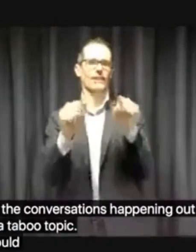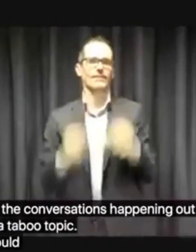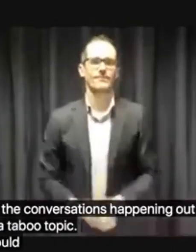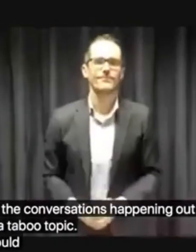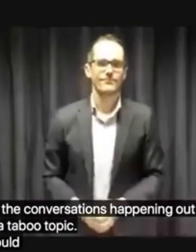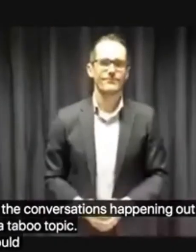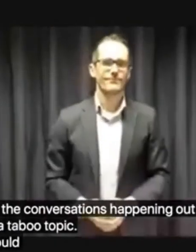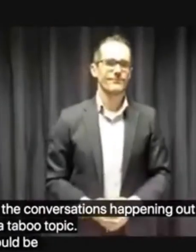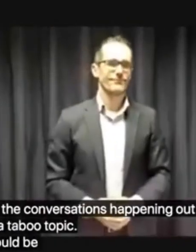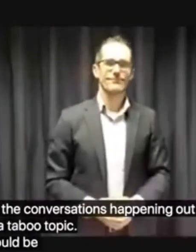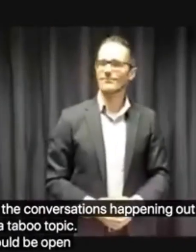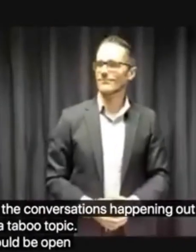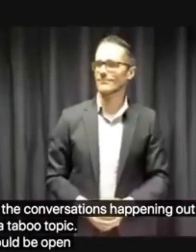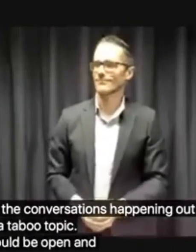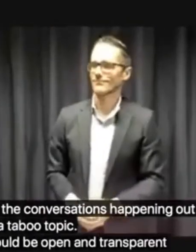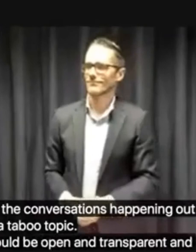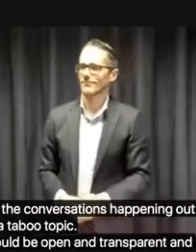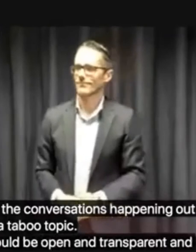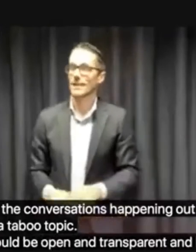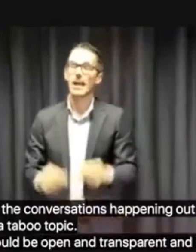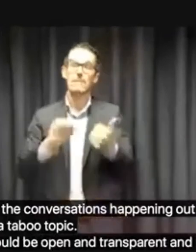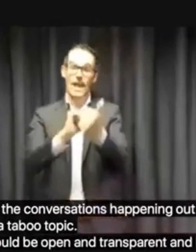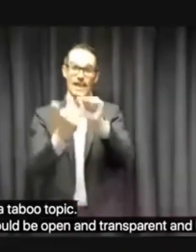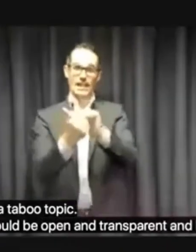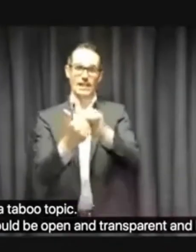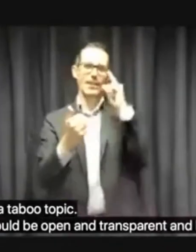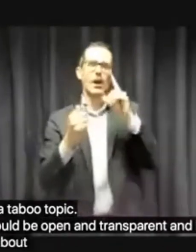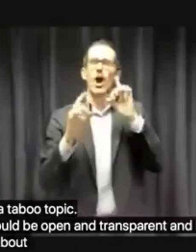play a pivotal role.